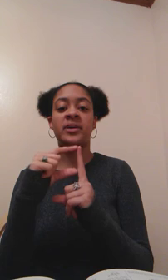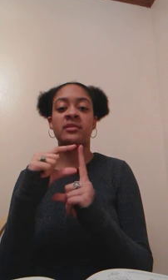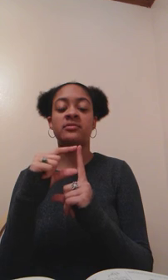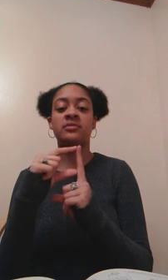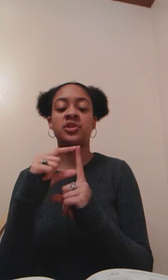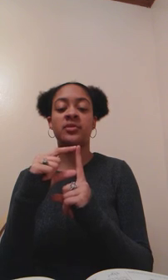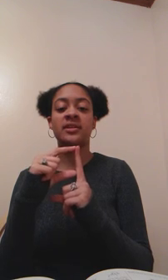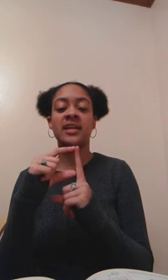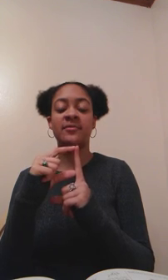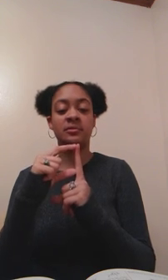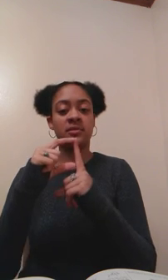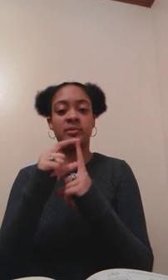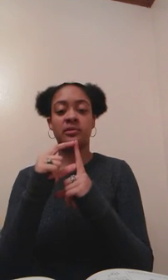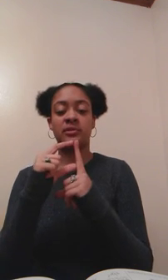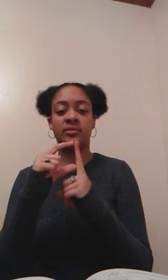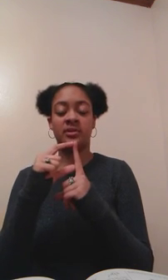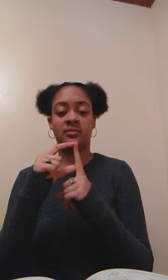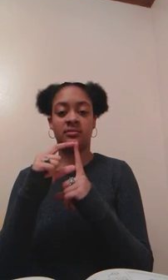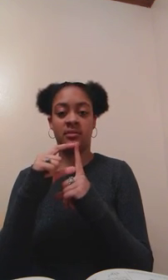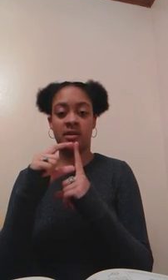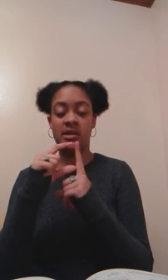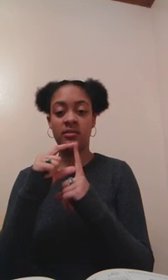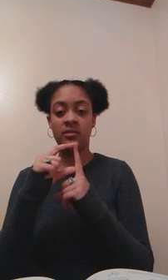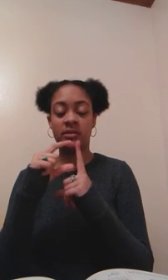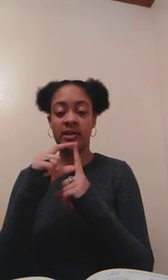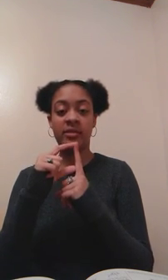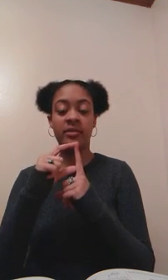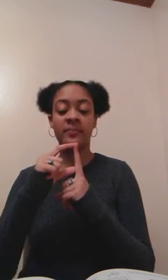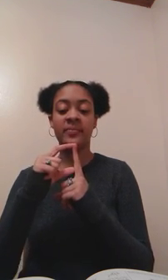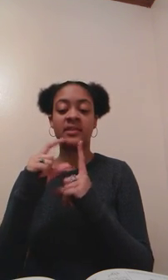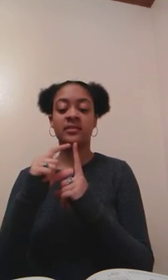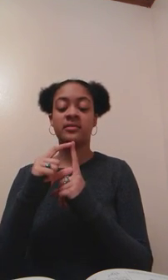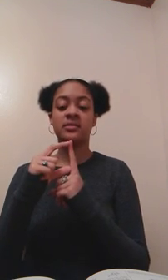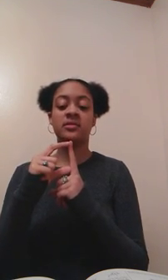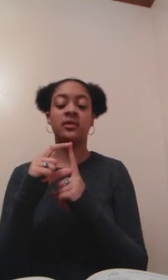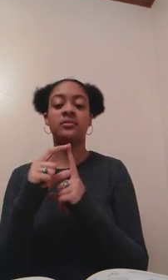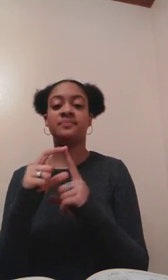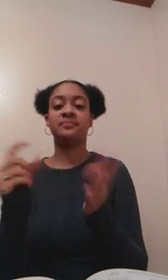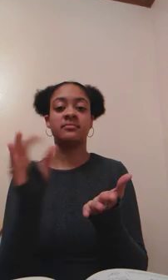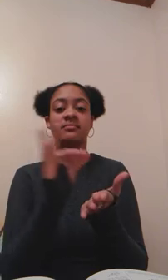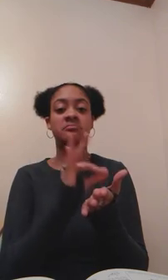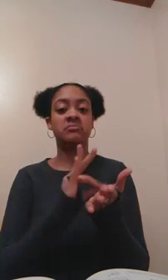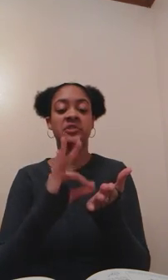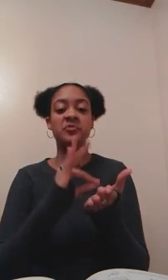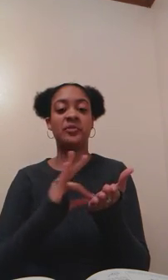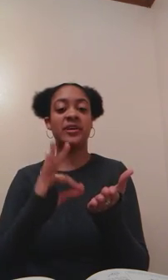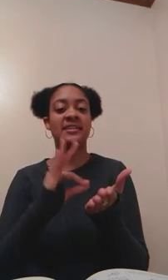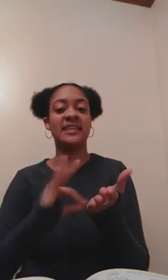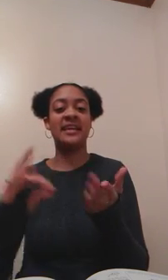But showing this afterwards is supposed to represent the needle length. So, this is one way to say